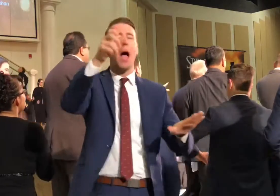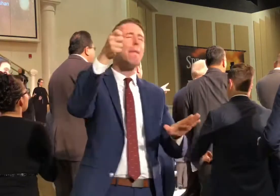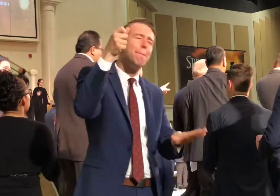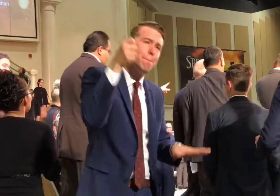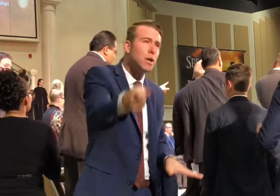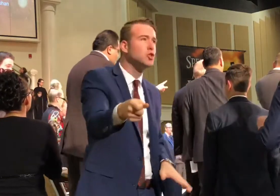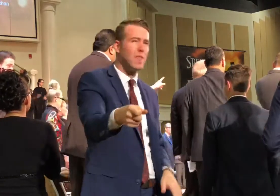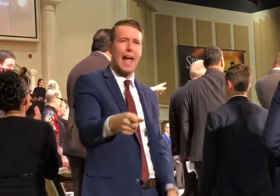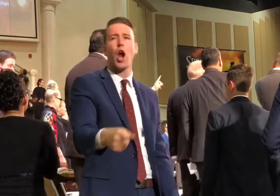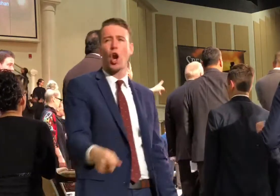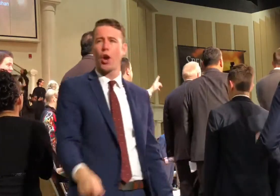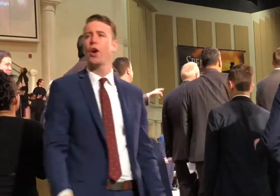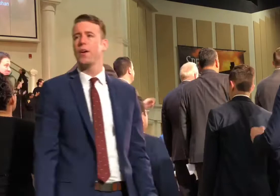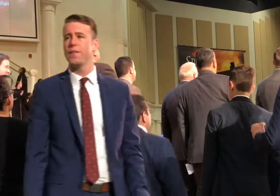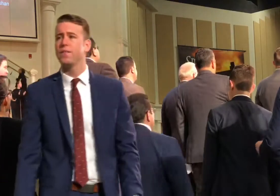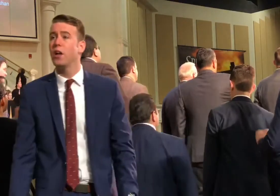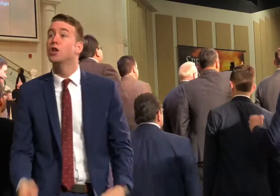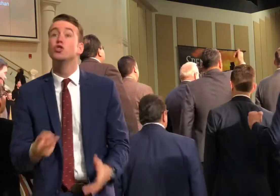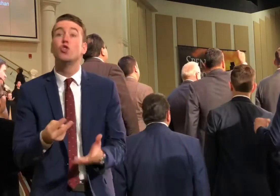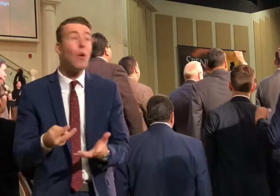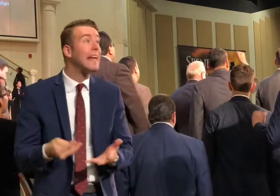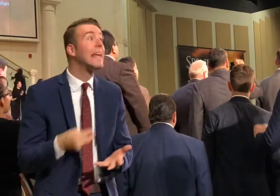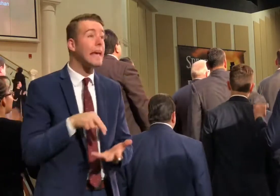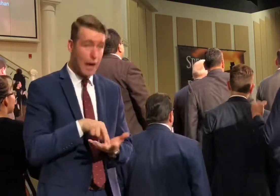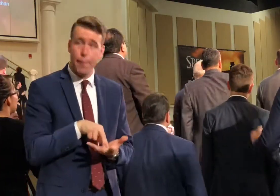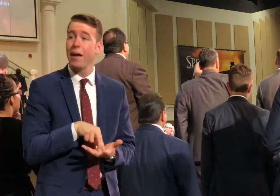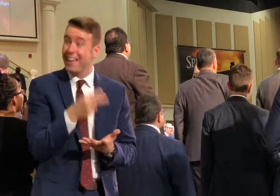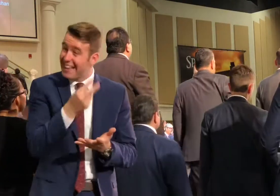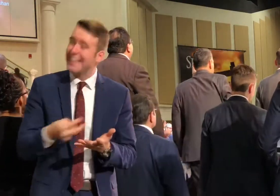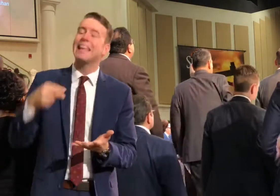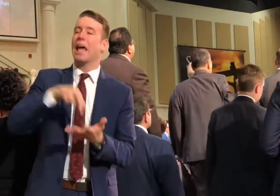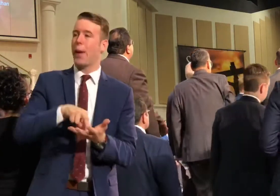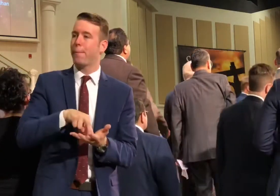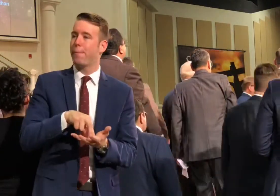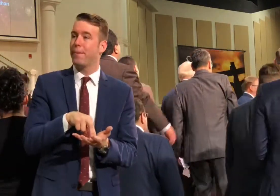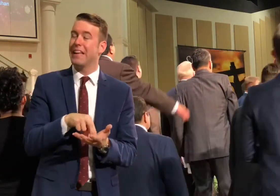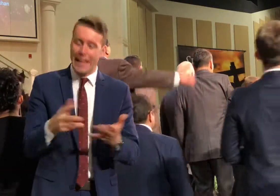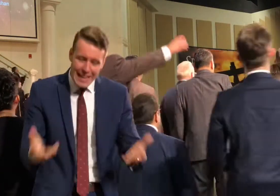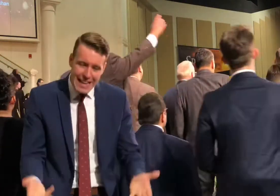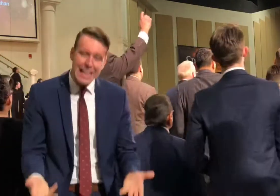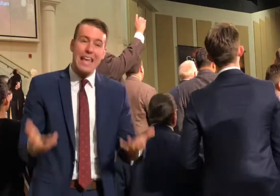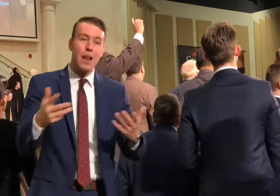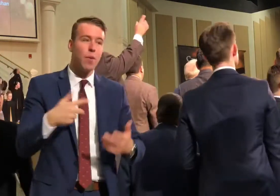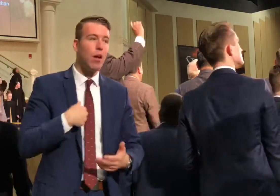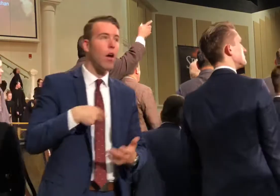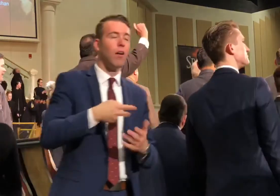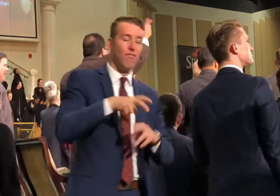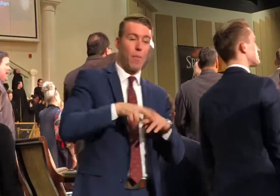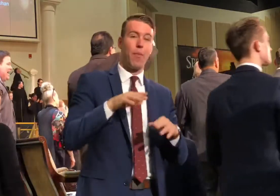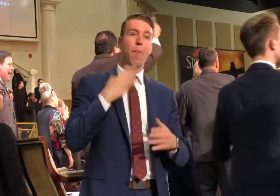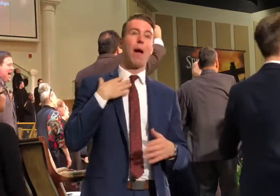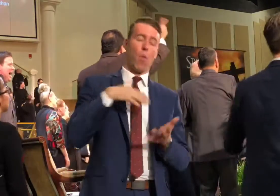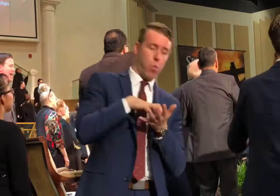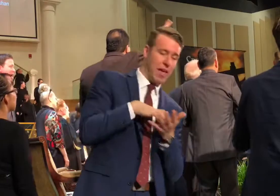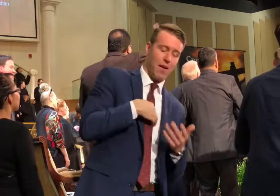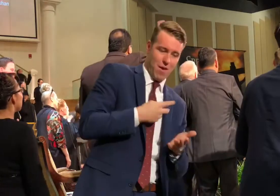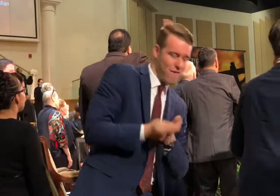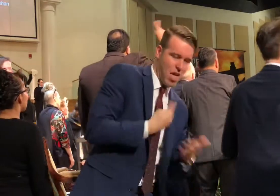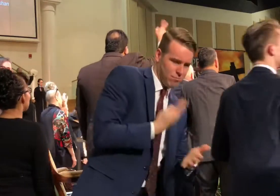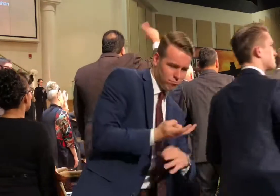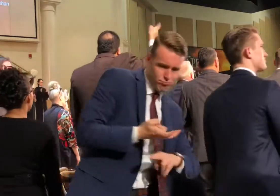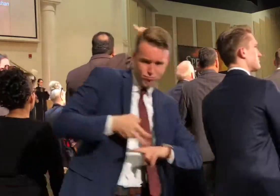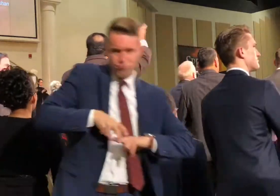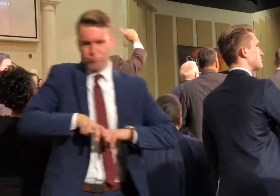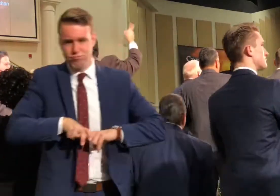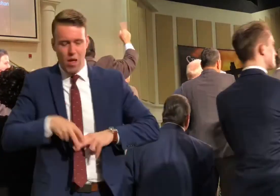God put you there. So get up. Get up. Get up off of your bed. Get up out of